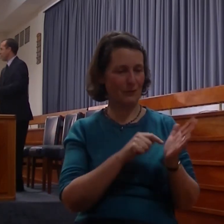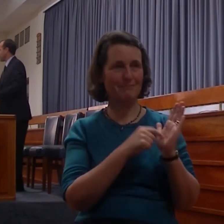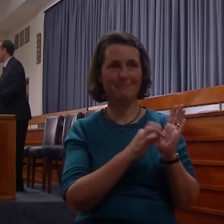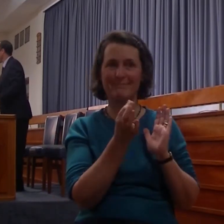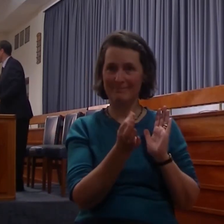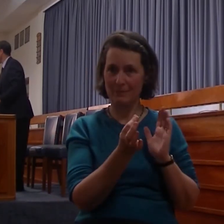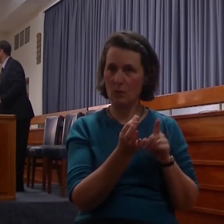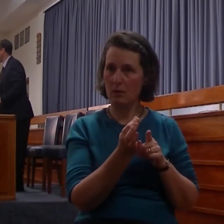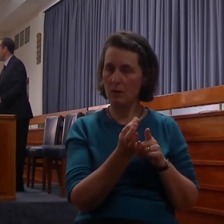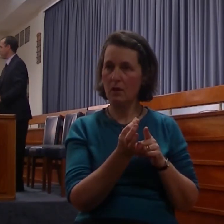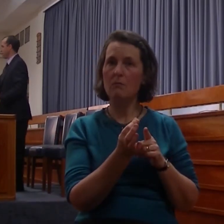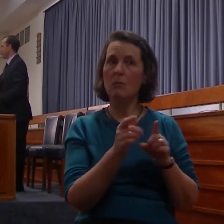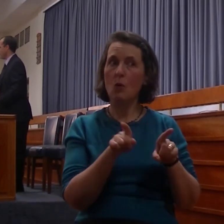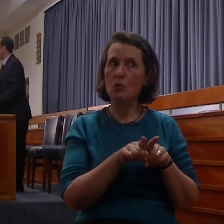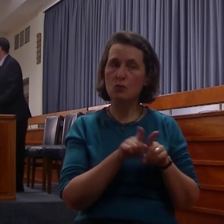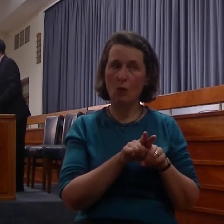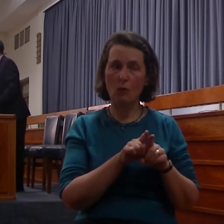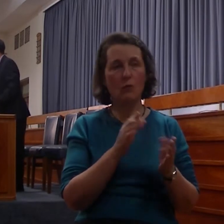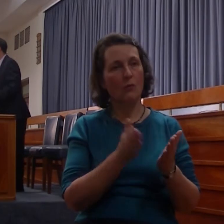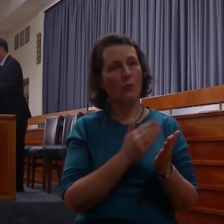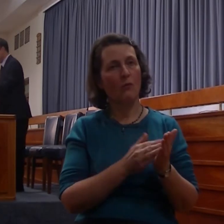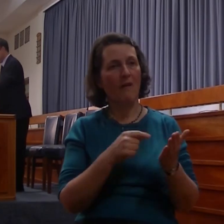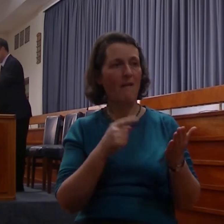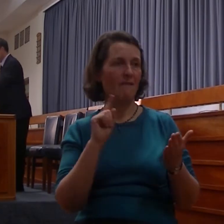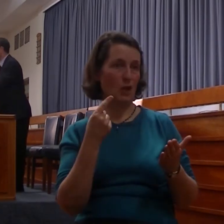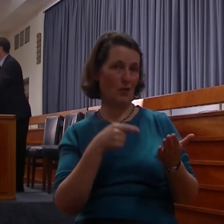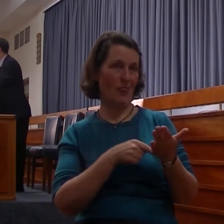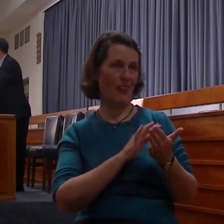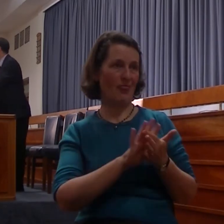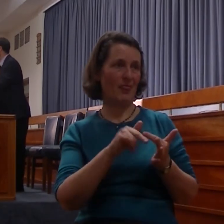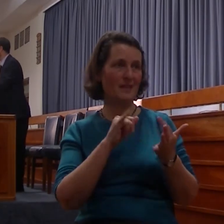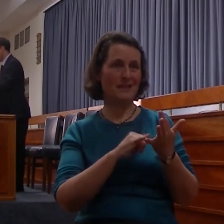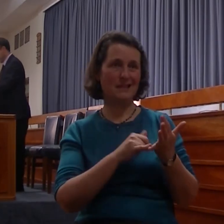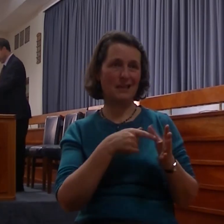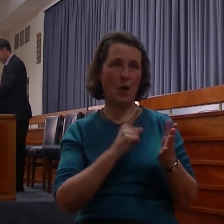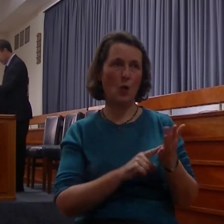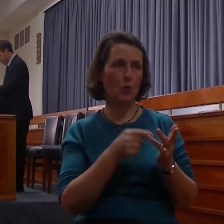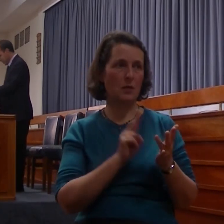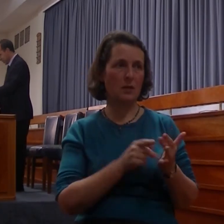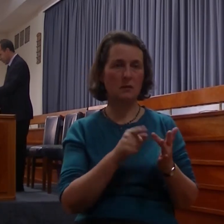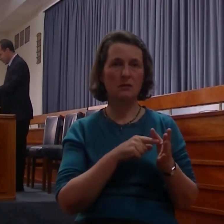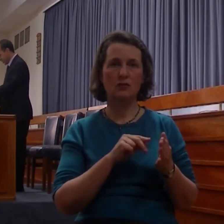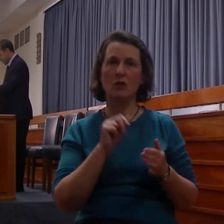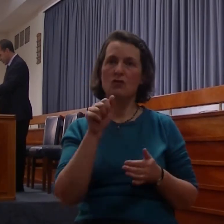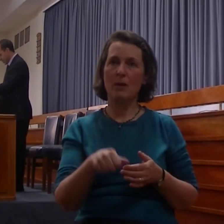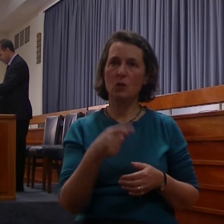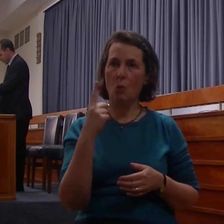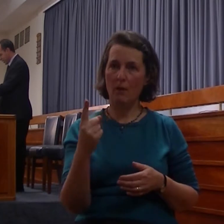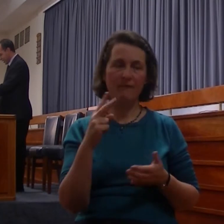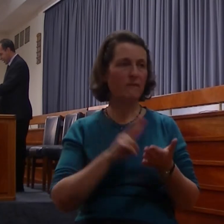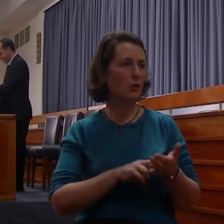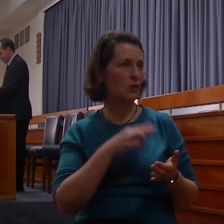now, we have the first verse, 1 Corinthians 13, verse 13. But please turn with me to